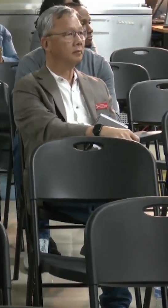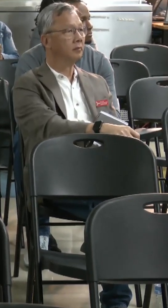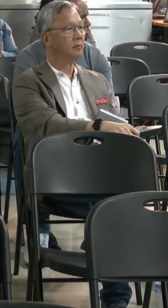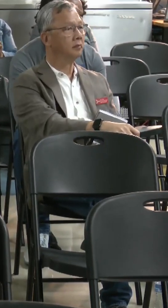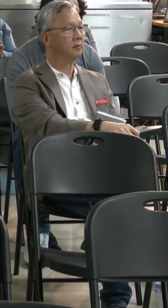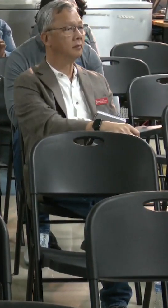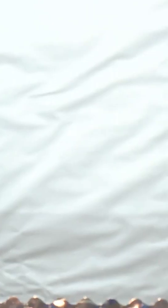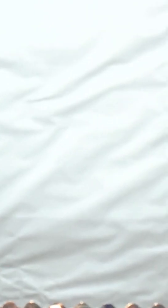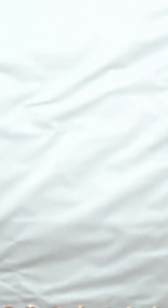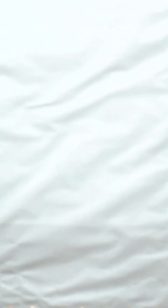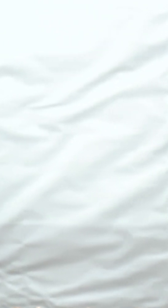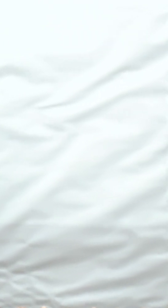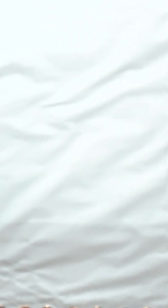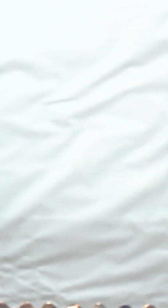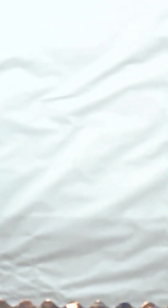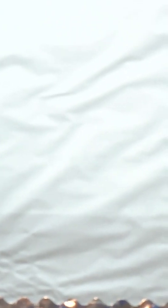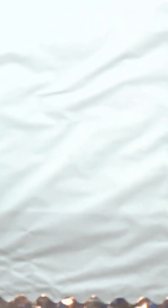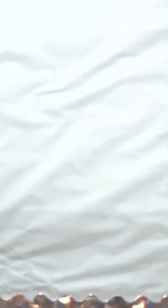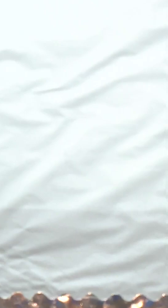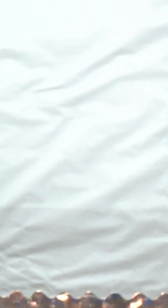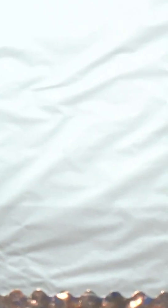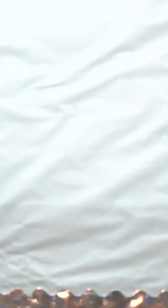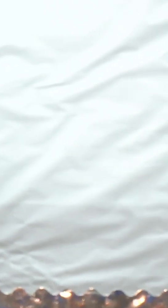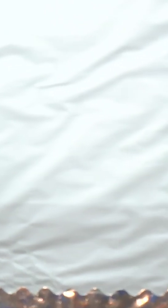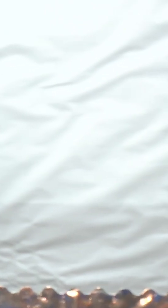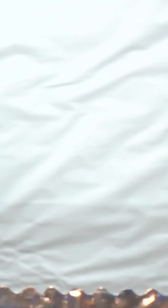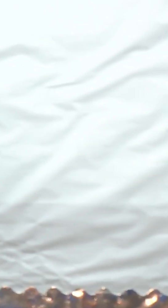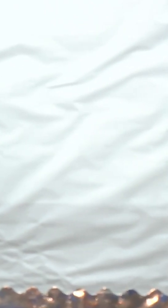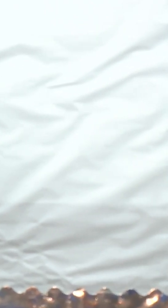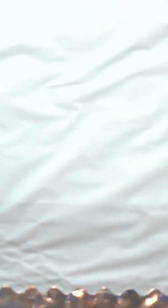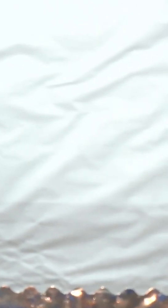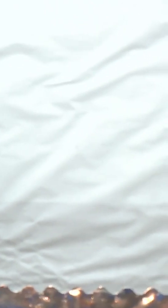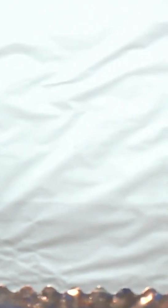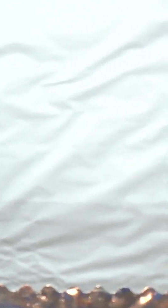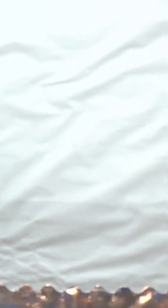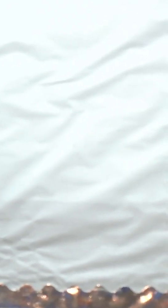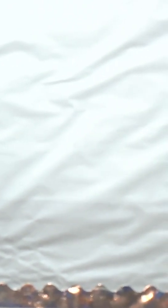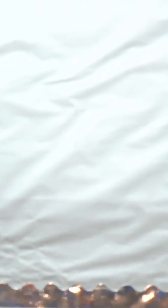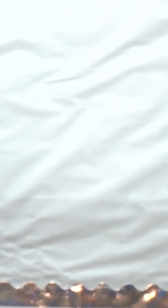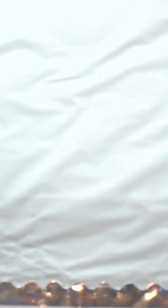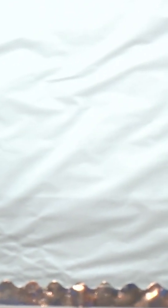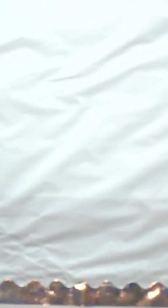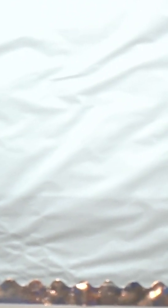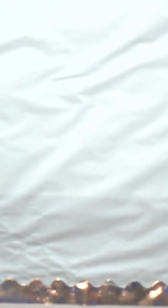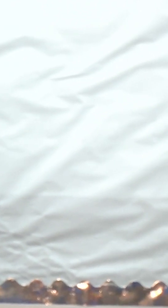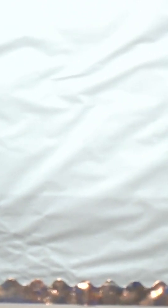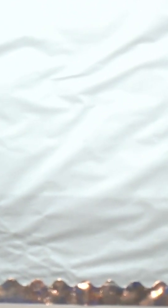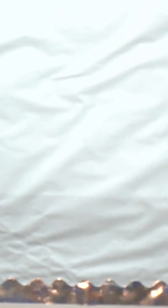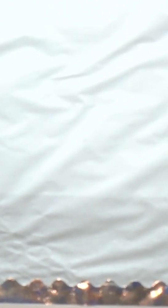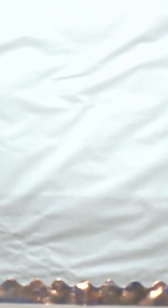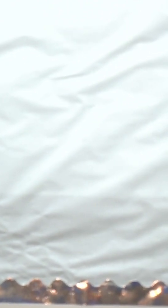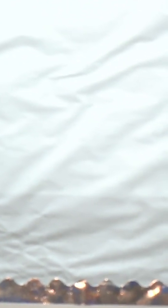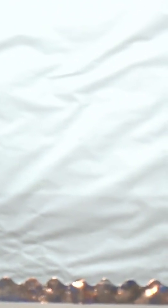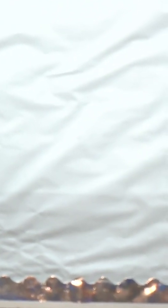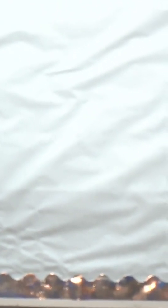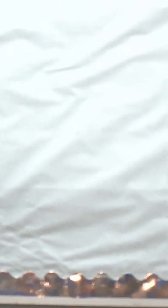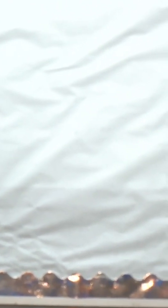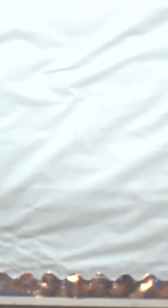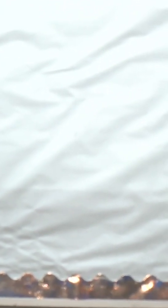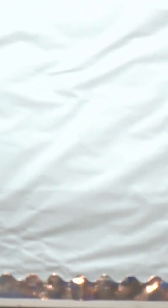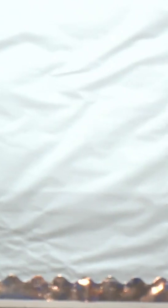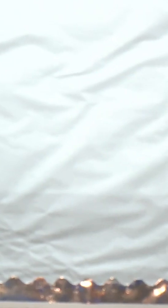We also have installed more cameras in our alleys to catch these illegal dumpers at work, so we can catch them